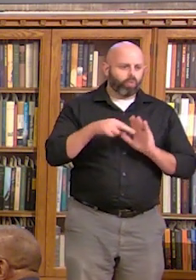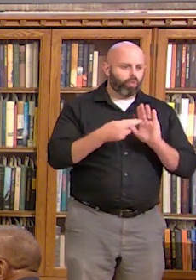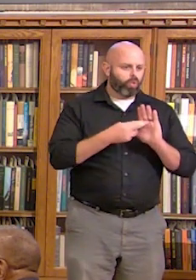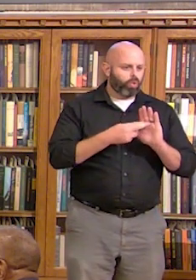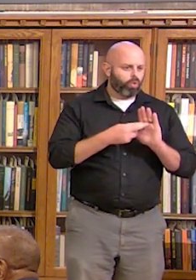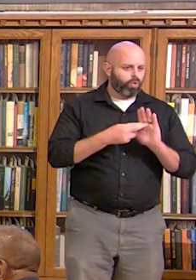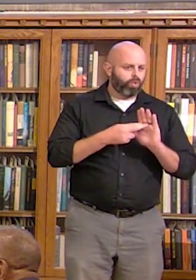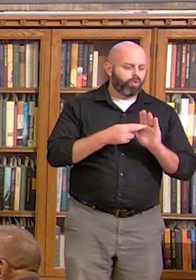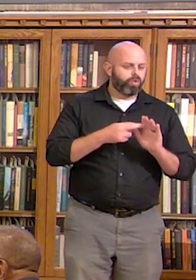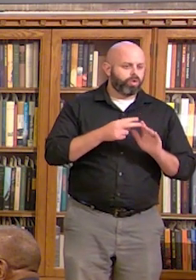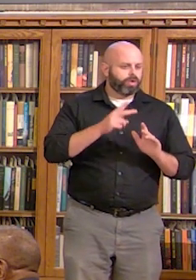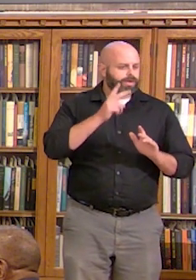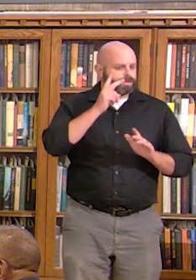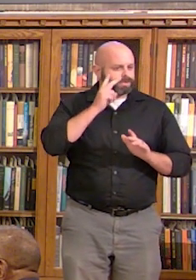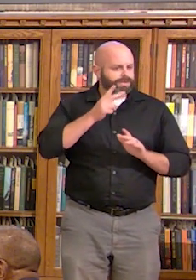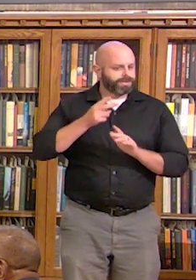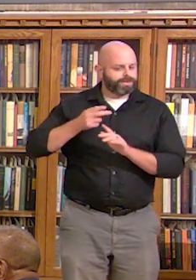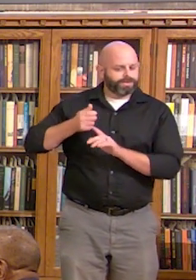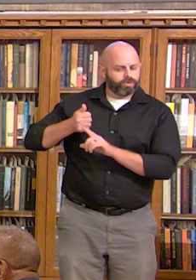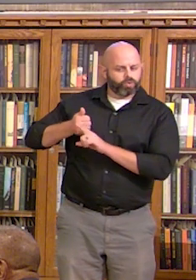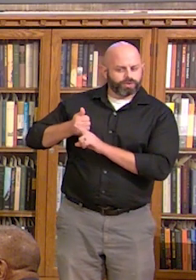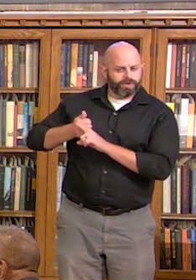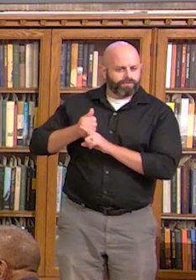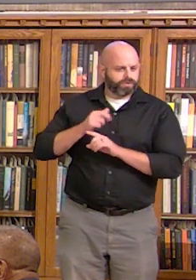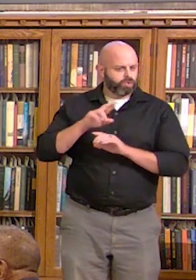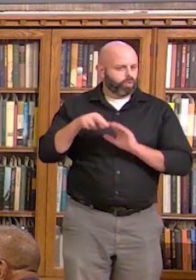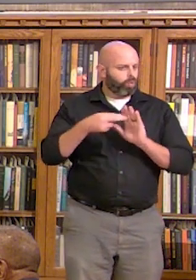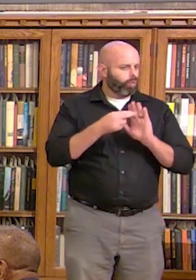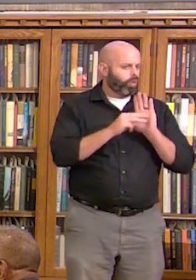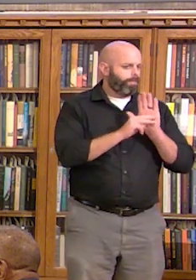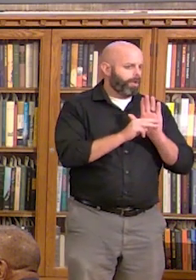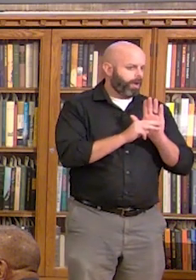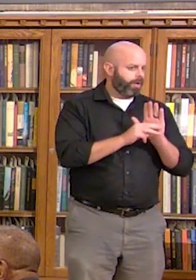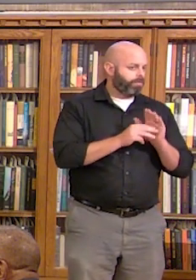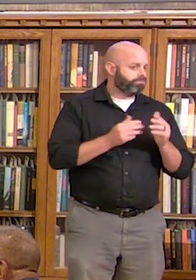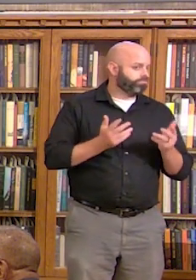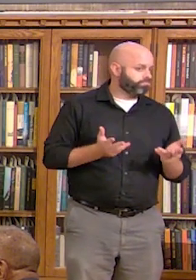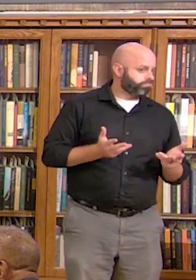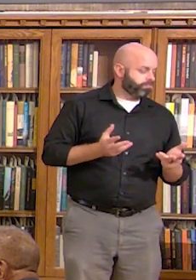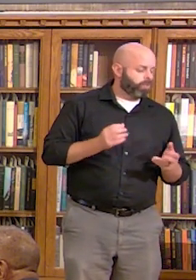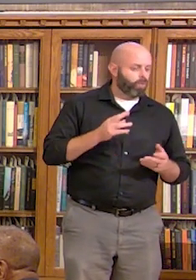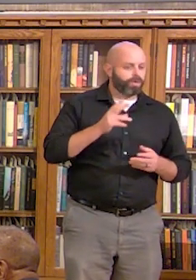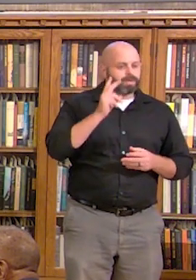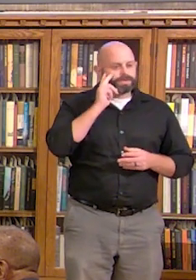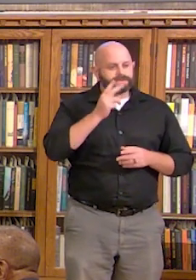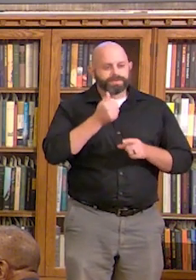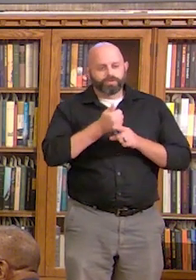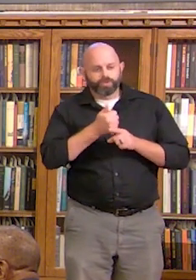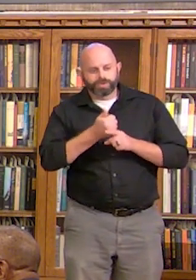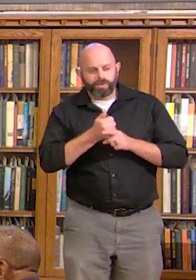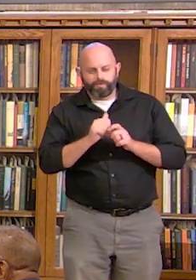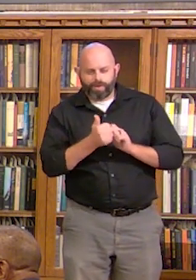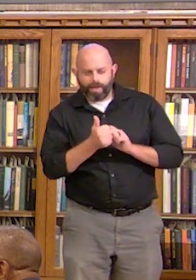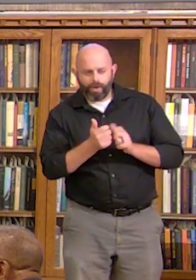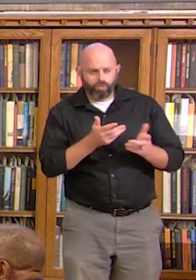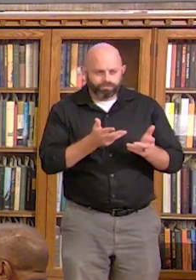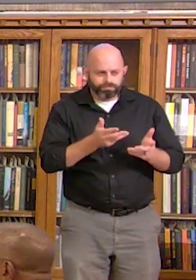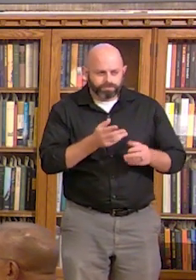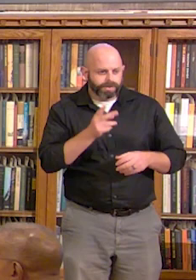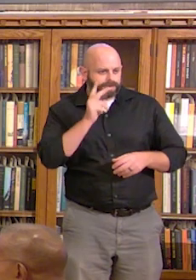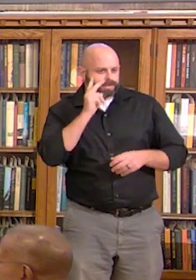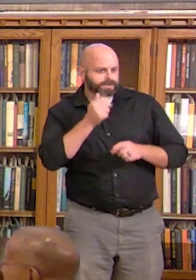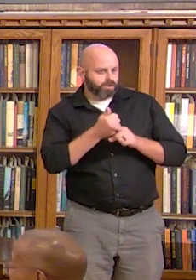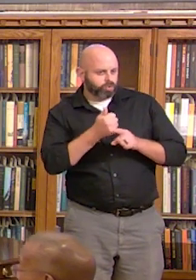yourself as a role model do you see yourself as a what do you see